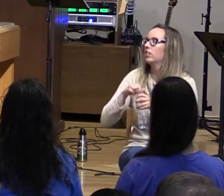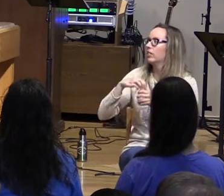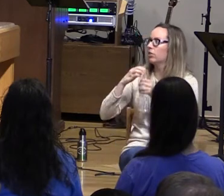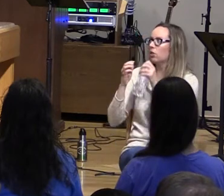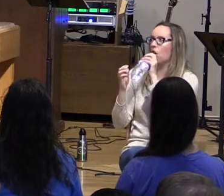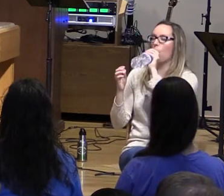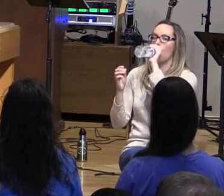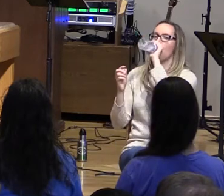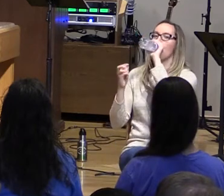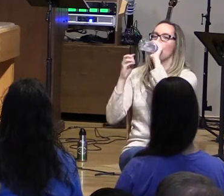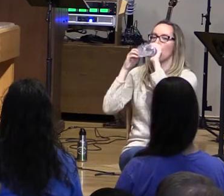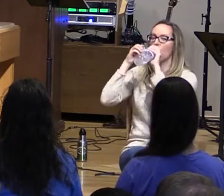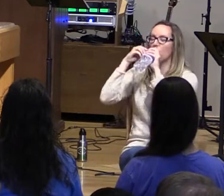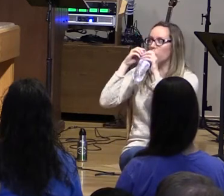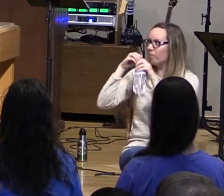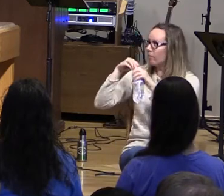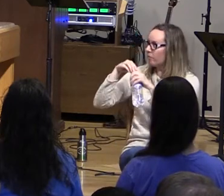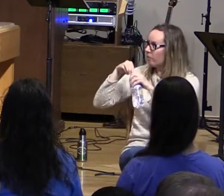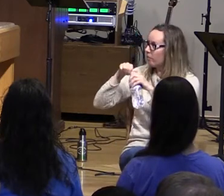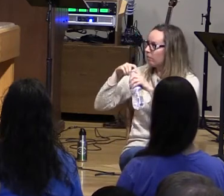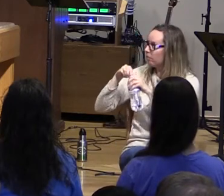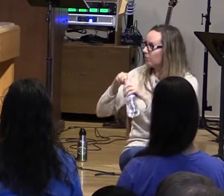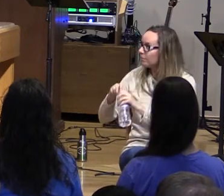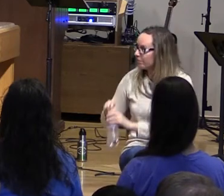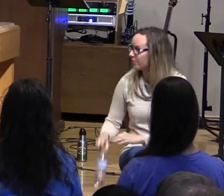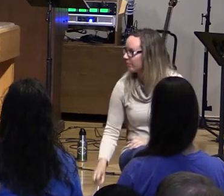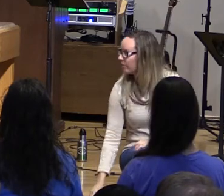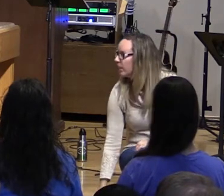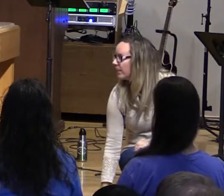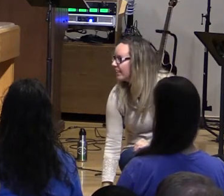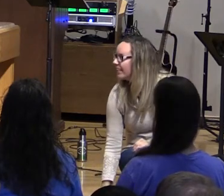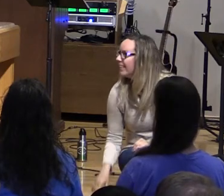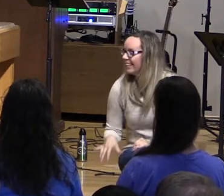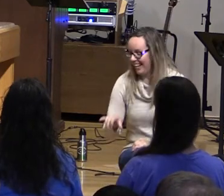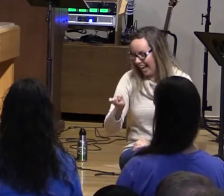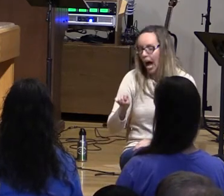How's that? Yes. Yes? All right, are you ready?